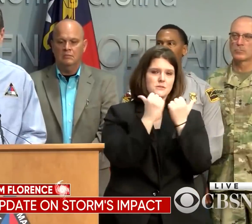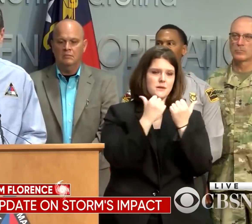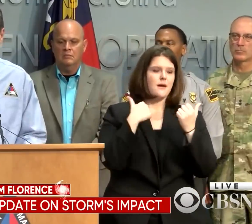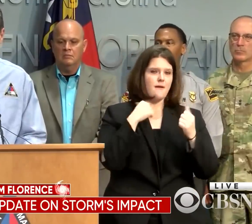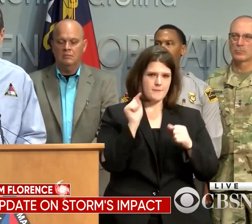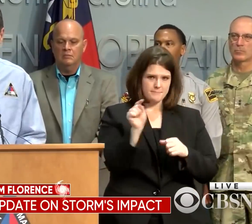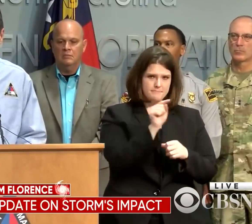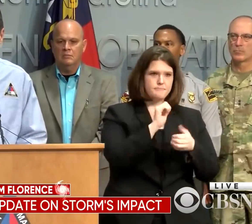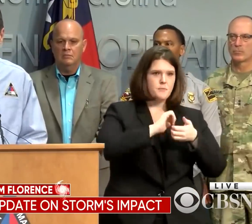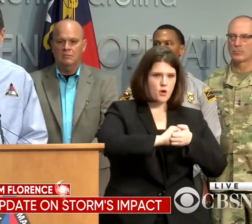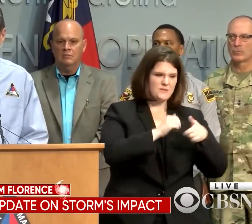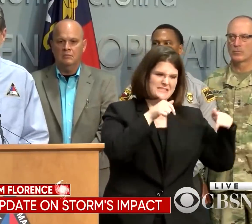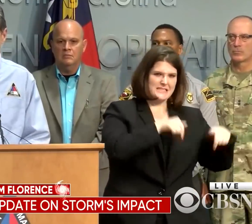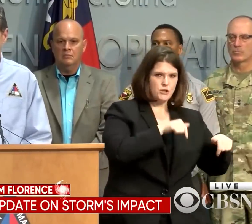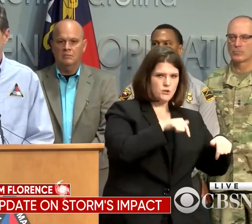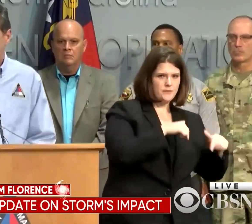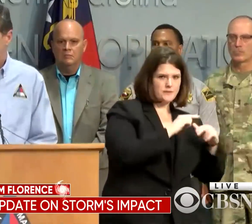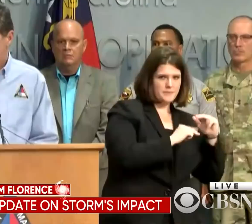partners that are here.